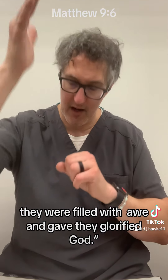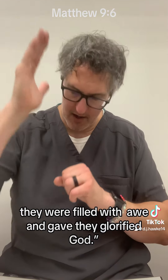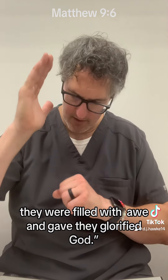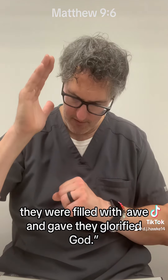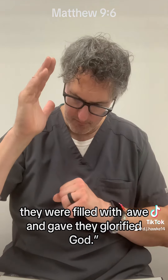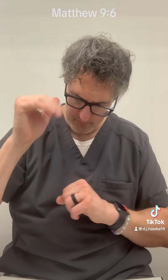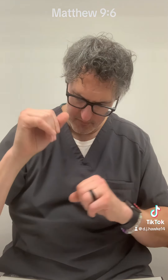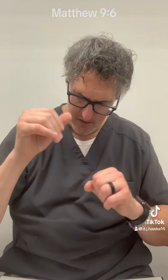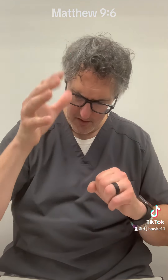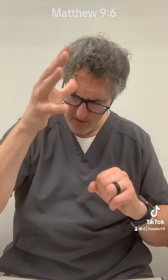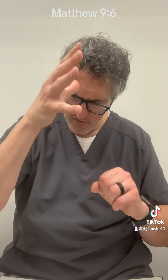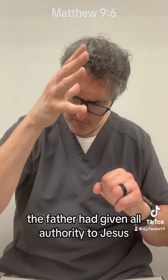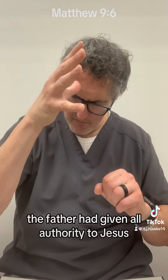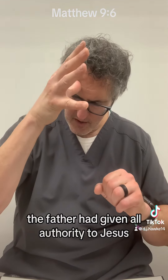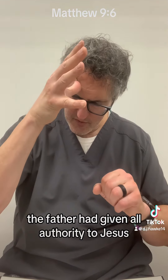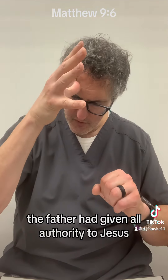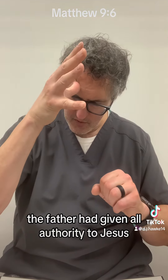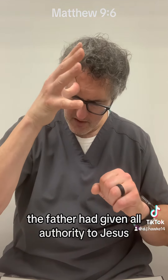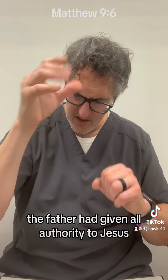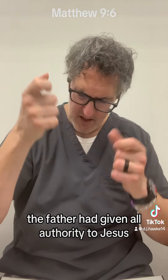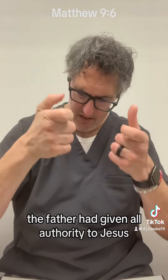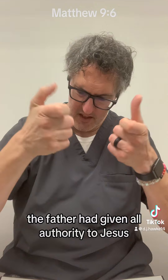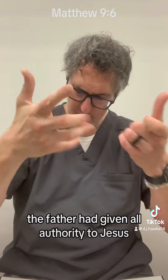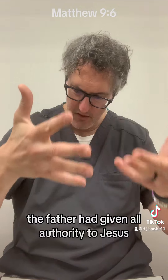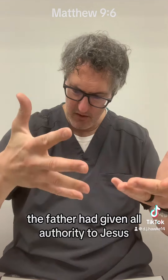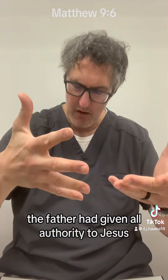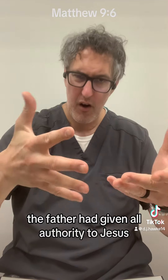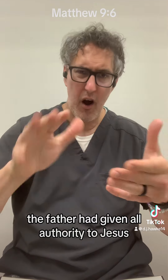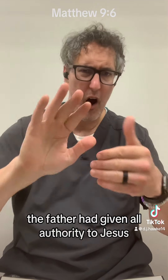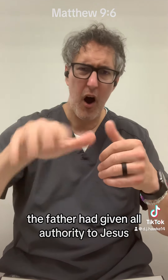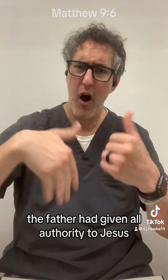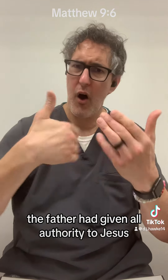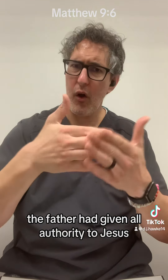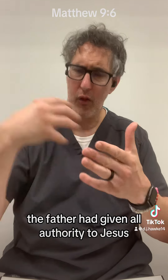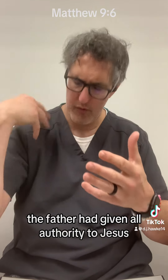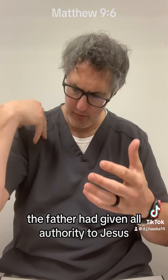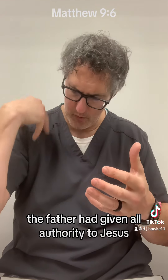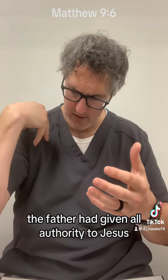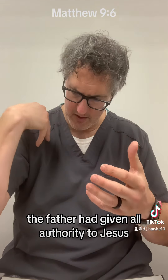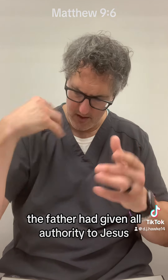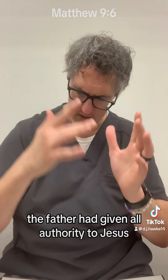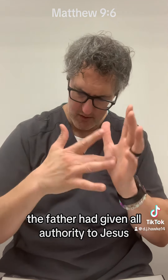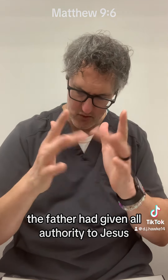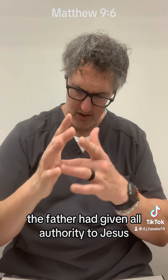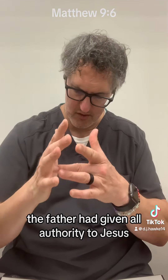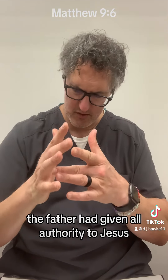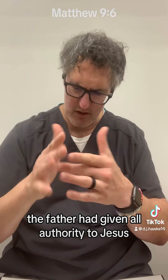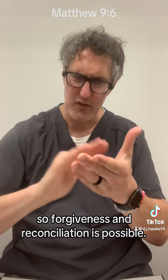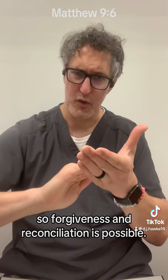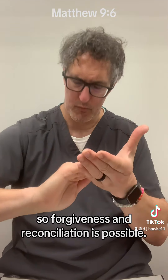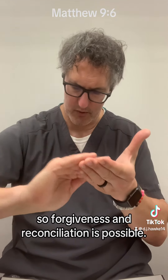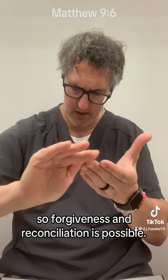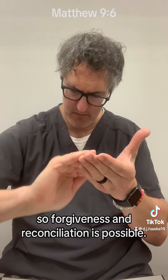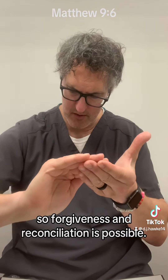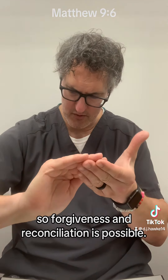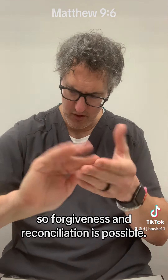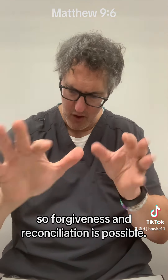God. The Father had given all authority to Jesus, so forgiveness